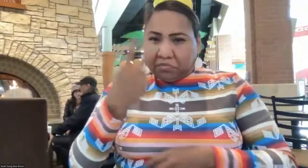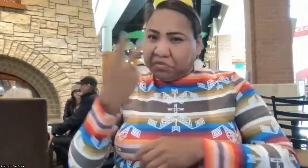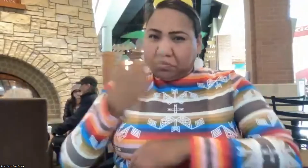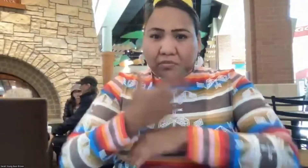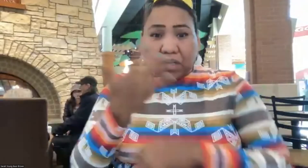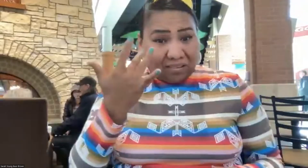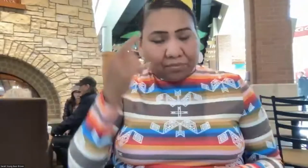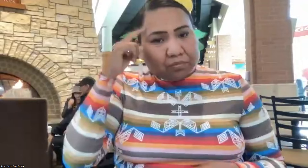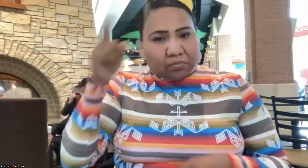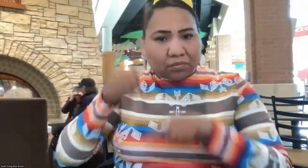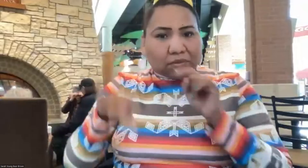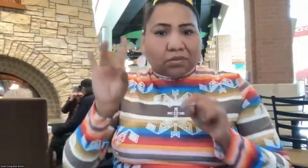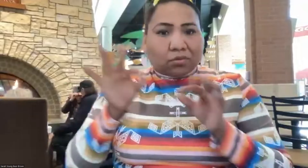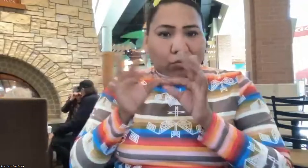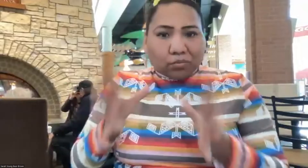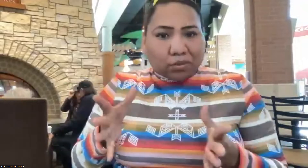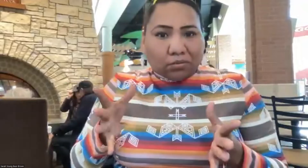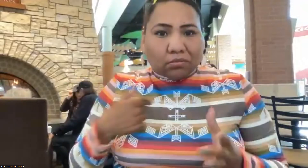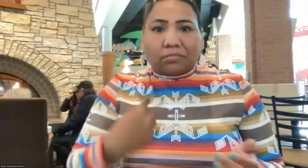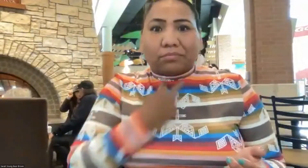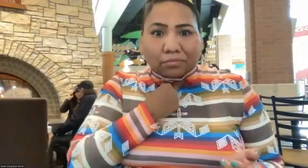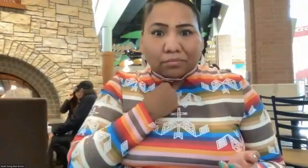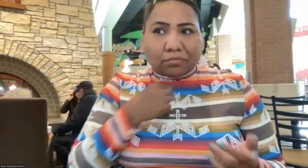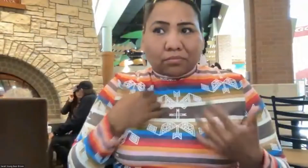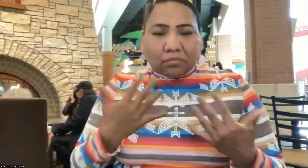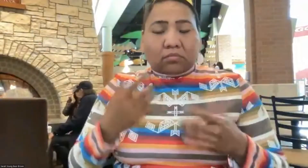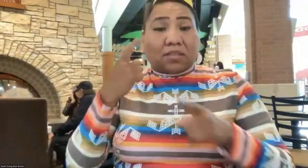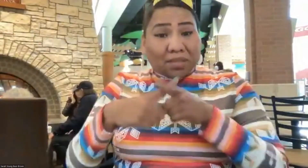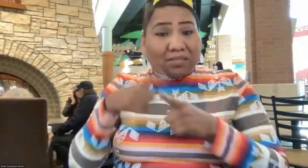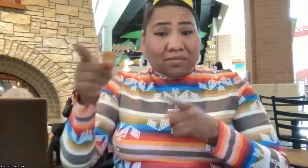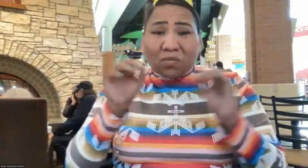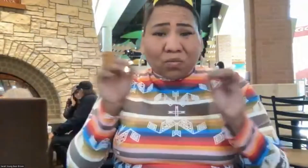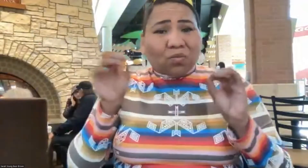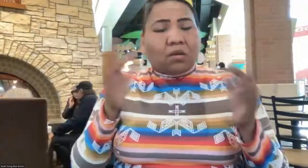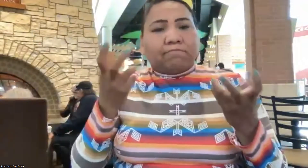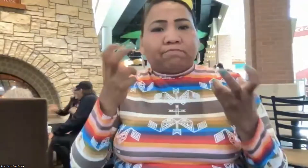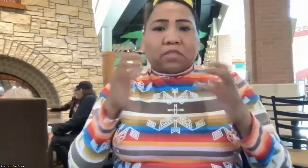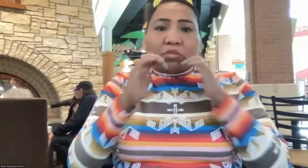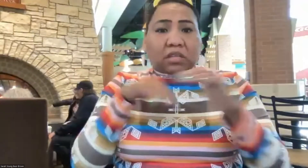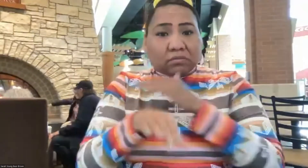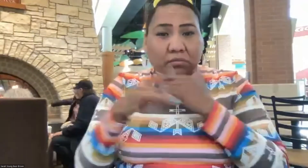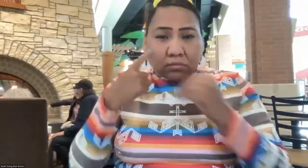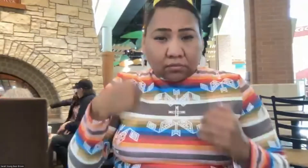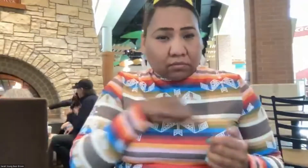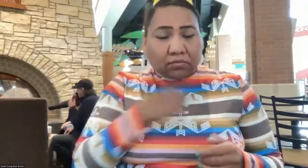them. Meanwhile, I was in jail, still unable to communicate with anyone because there was no